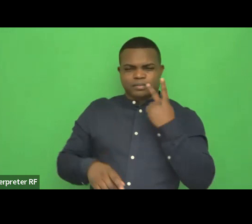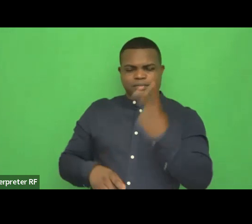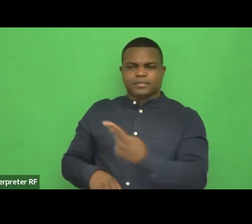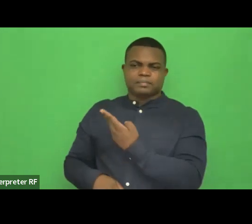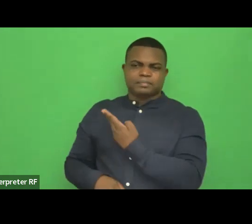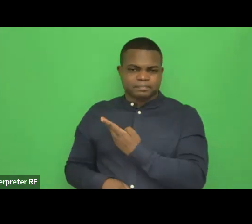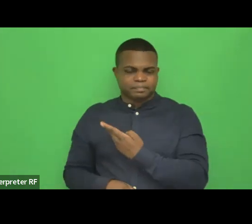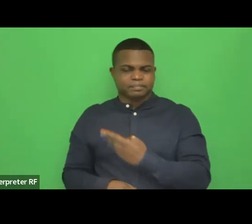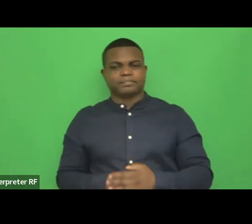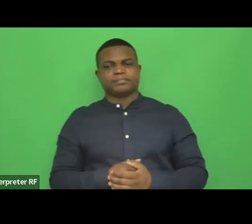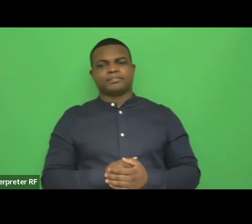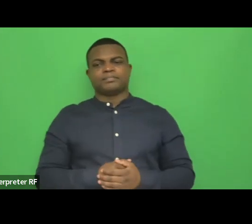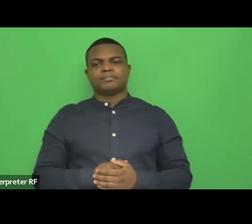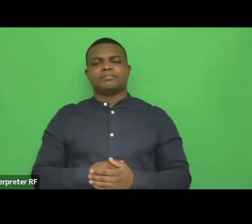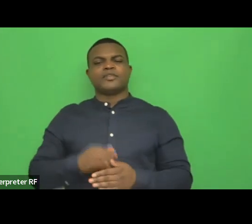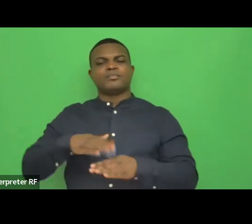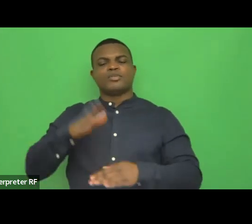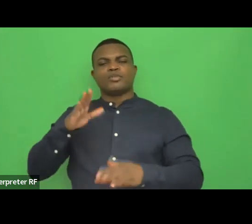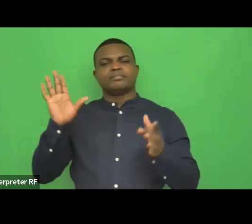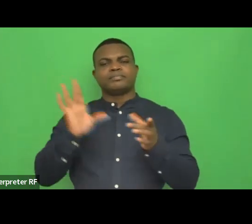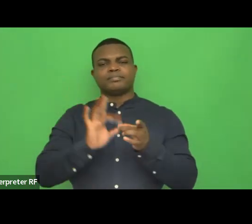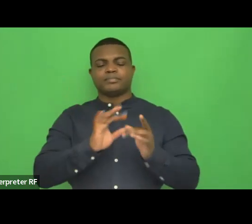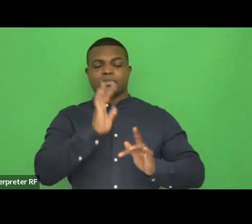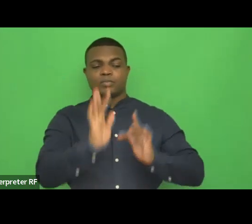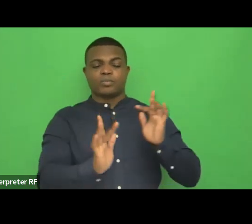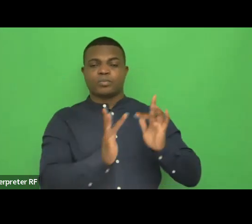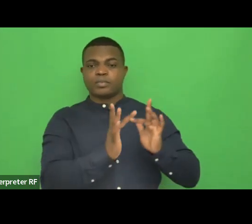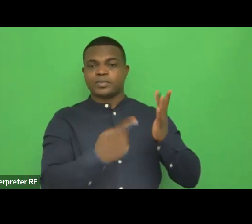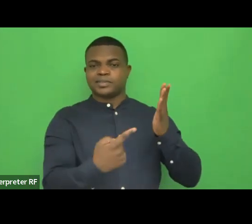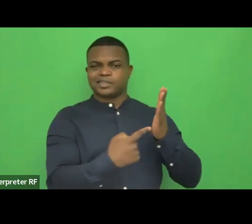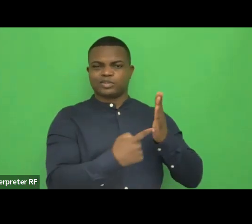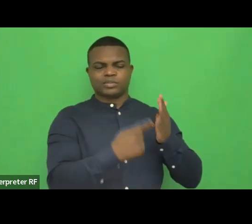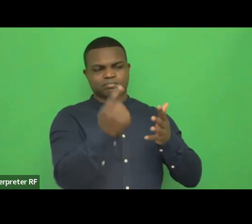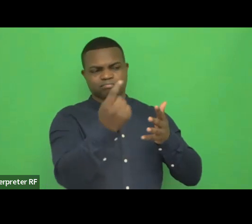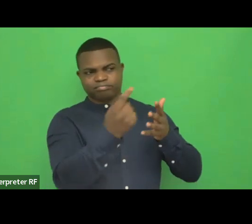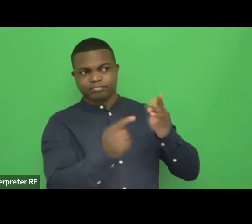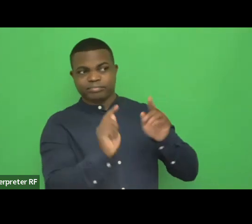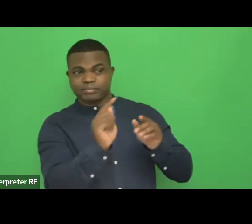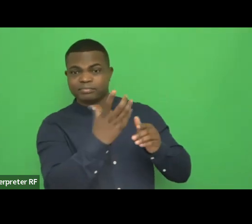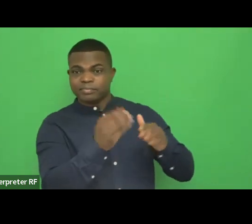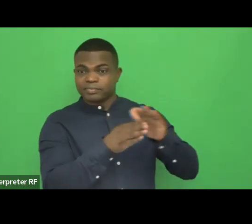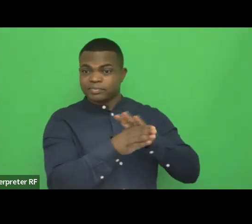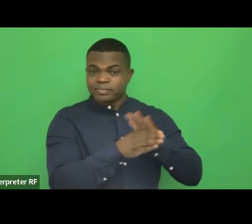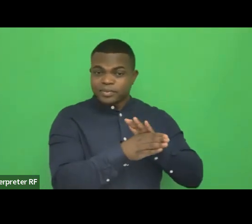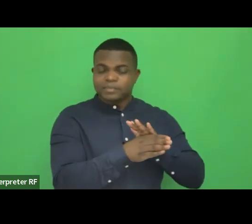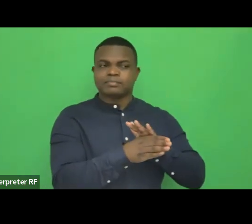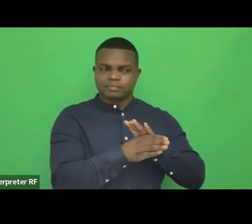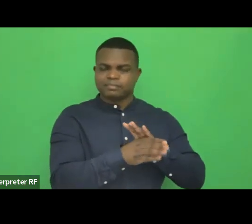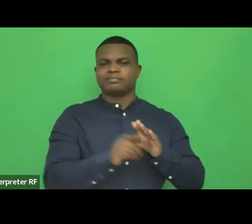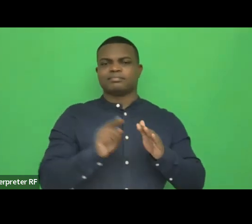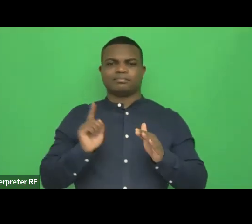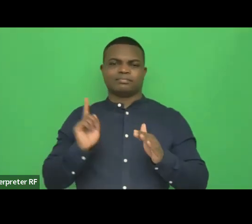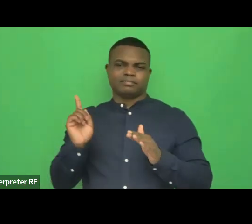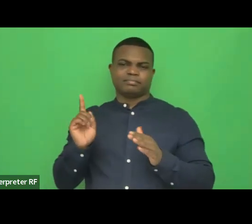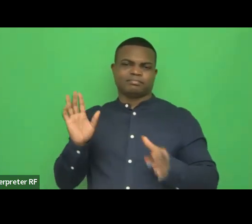the ecosystem. So thanks a lot to the developers of these apps and the way that they license these to